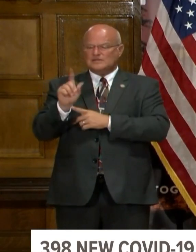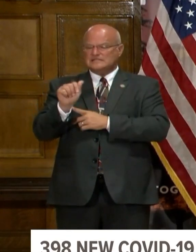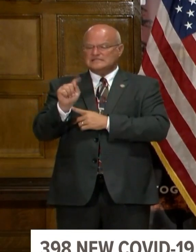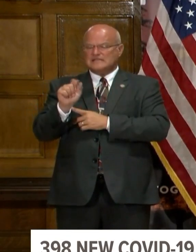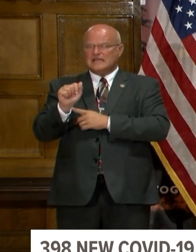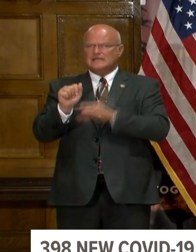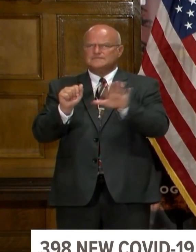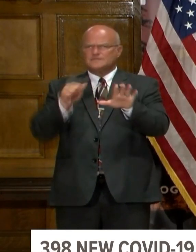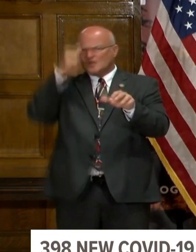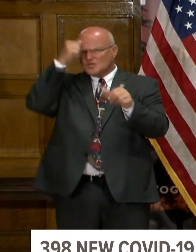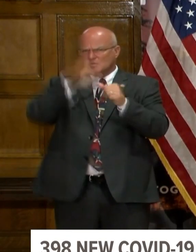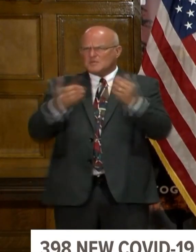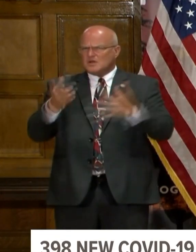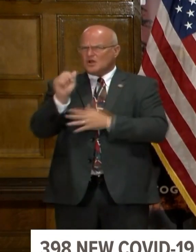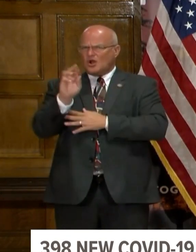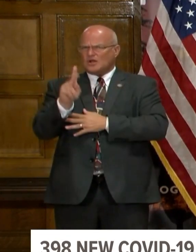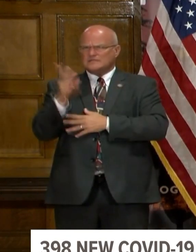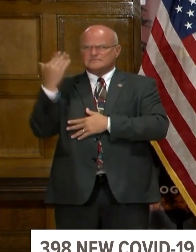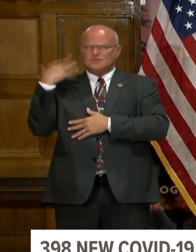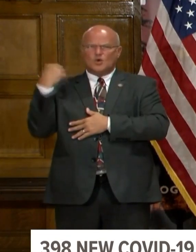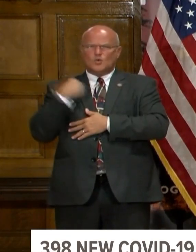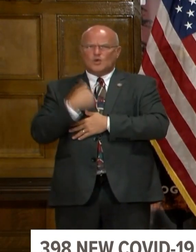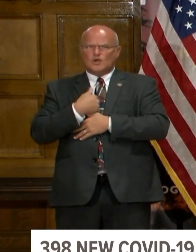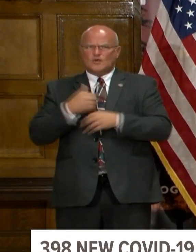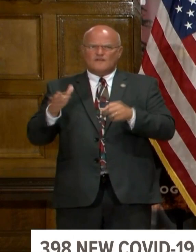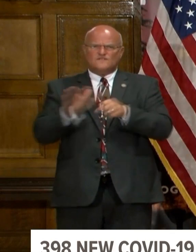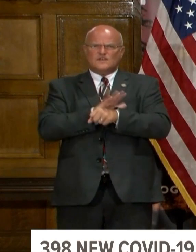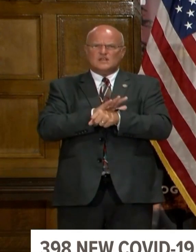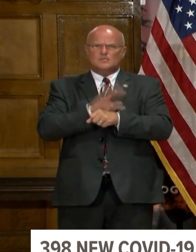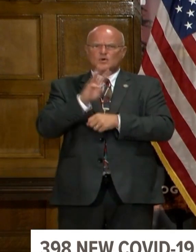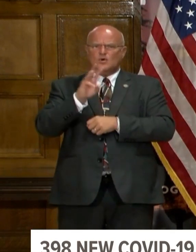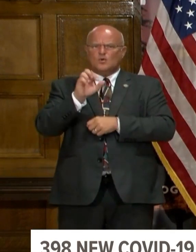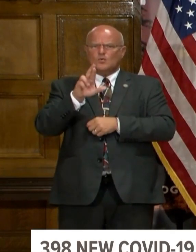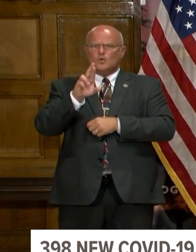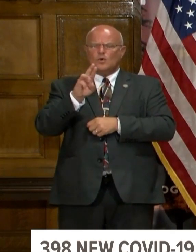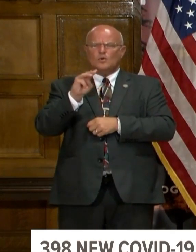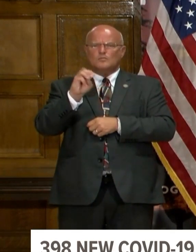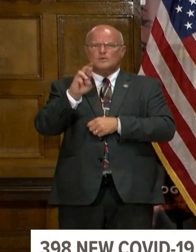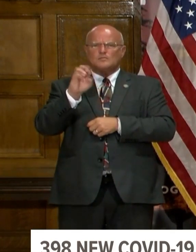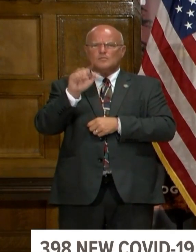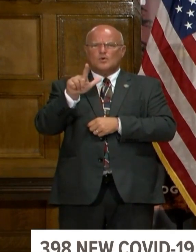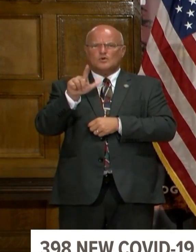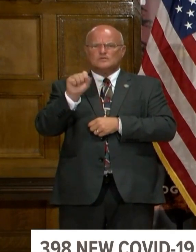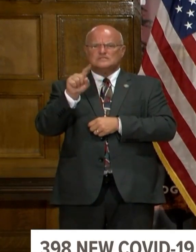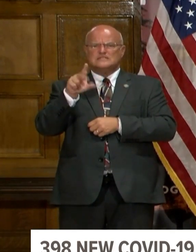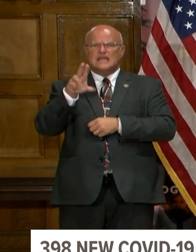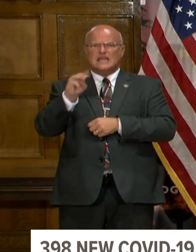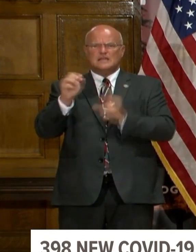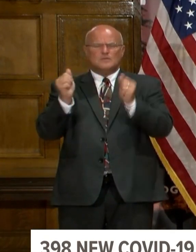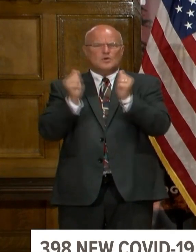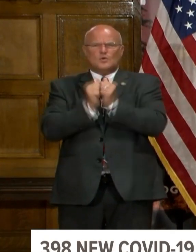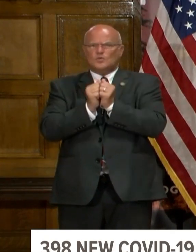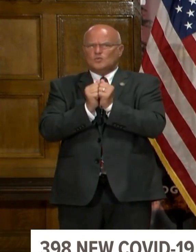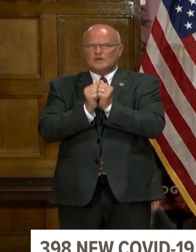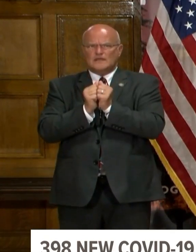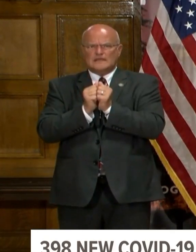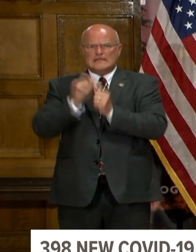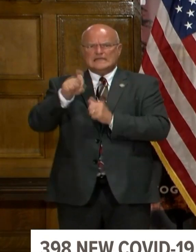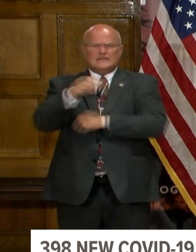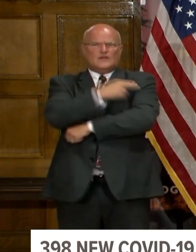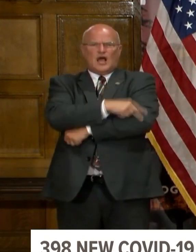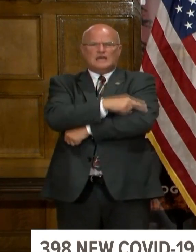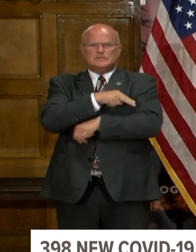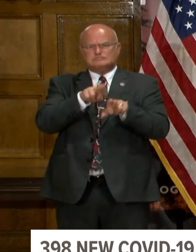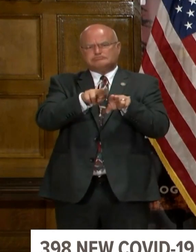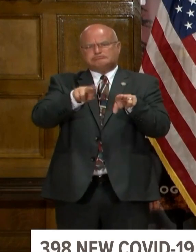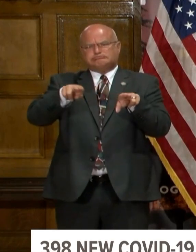you remember here in Arkansas, we were going to fill up War Memorial Stadium with the need for